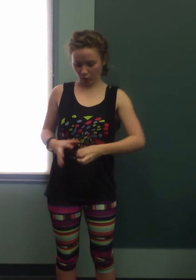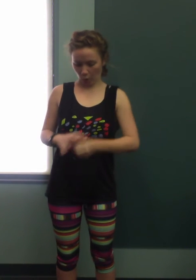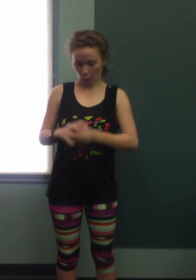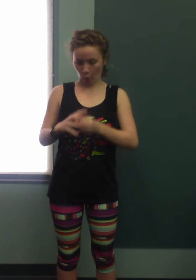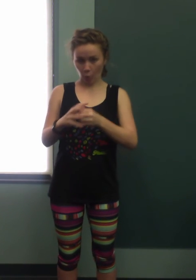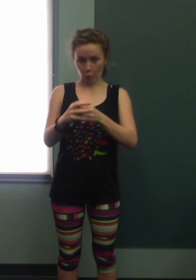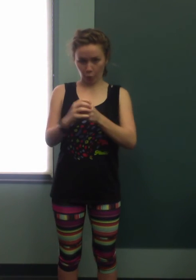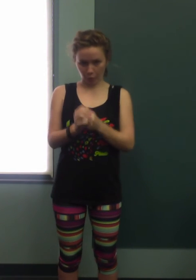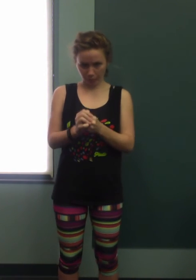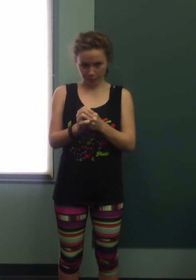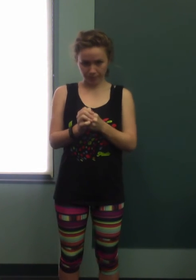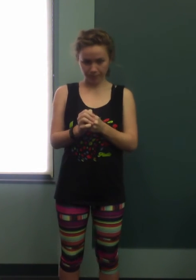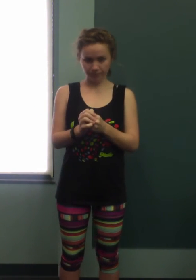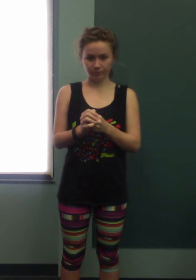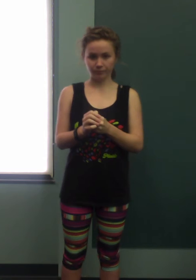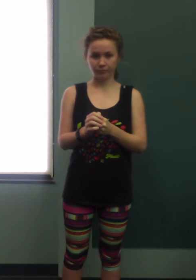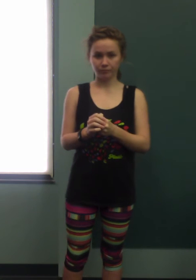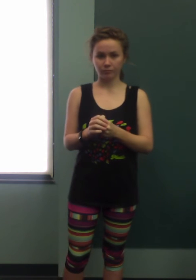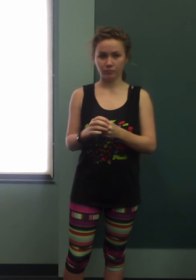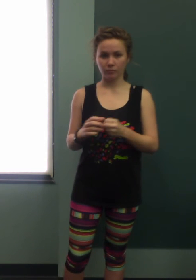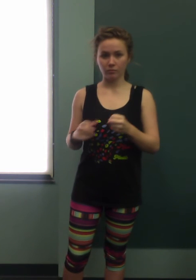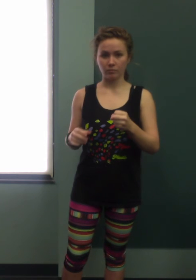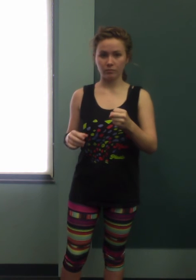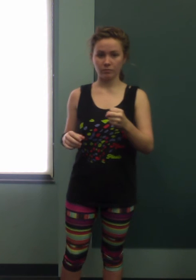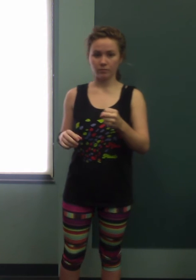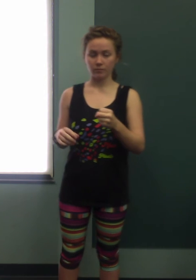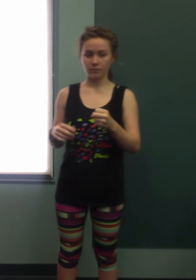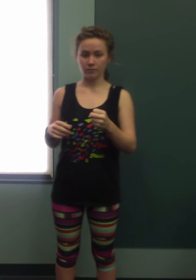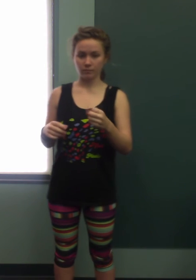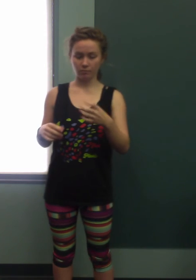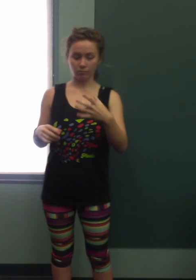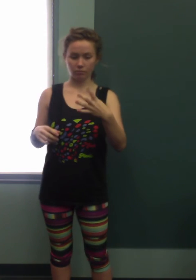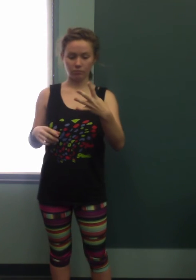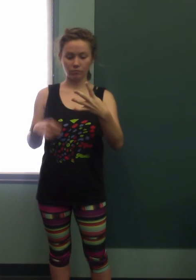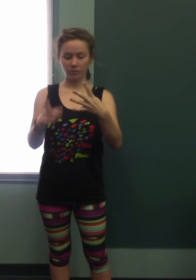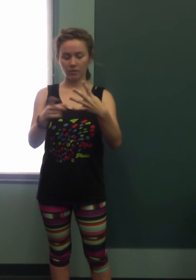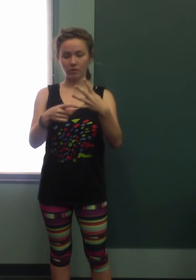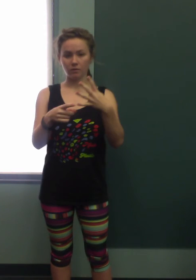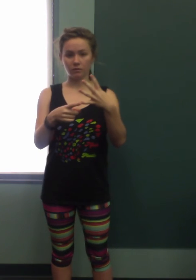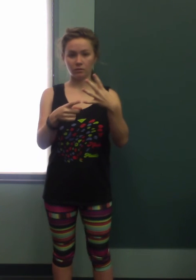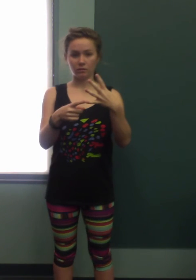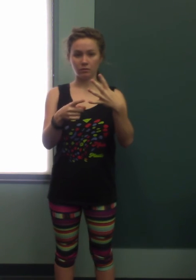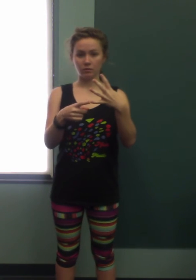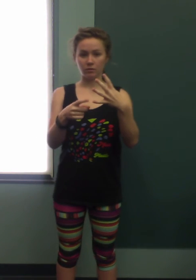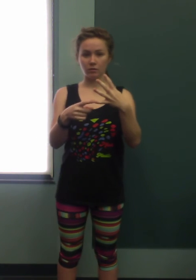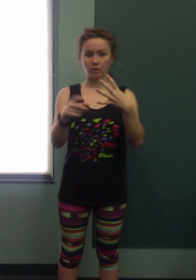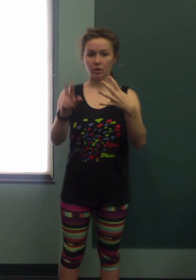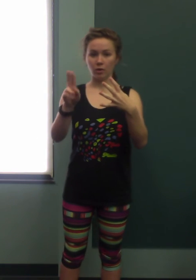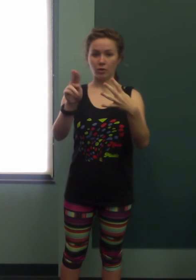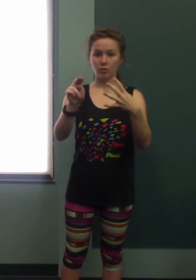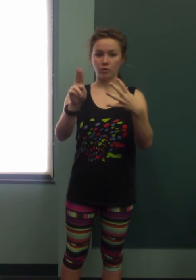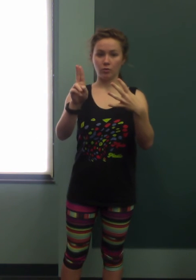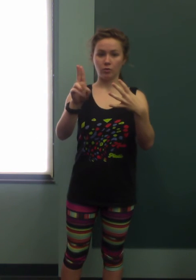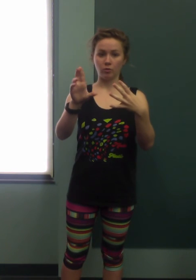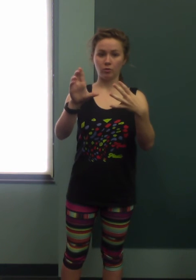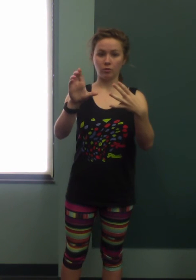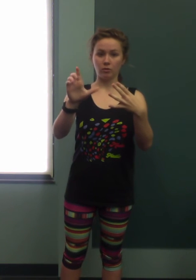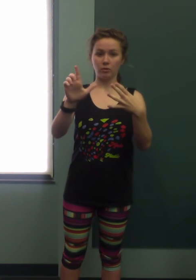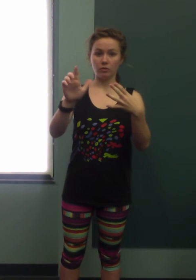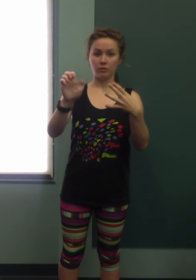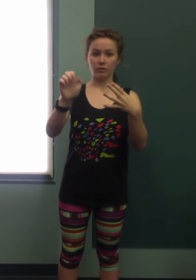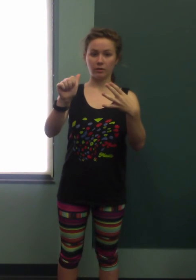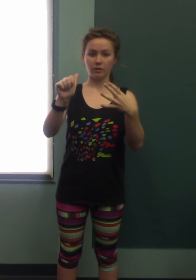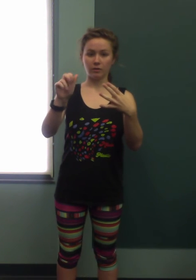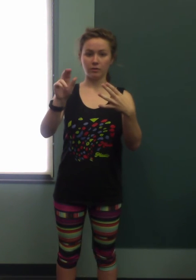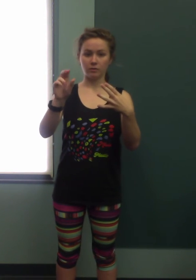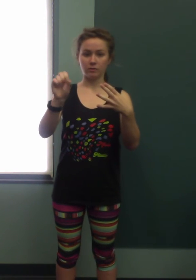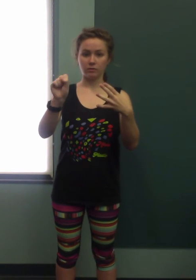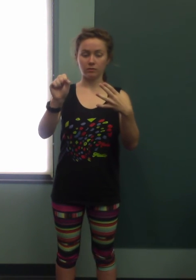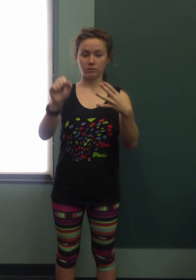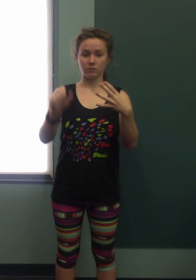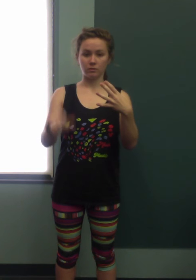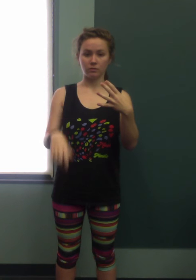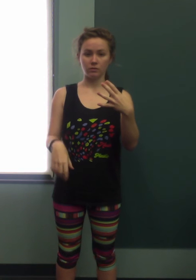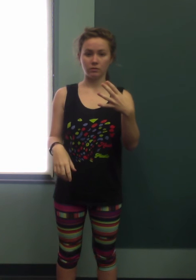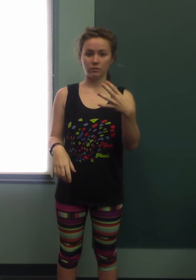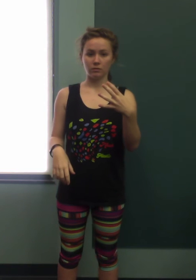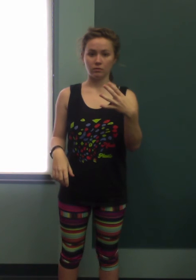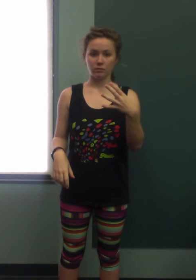to have lipases that come out of the pancreas. And then finally we have nucleases that are going to break down those nucleic acids. So basically we then